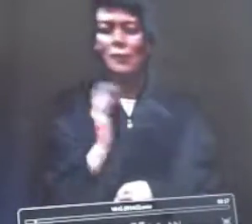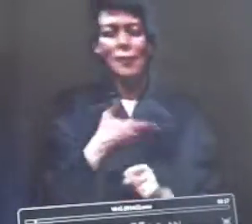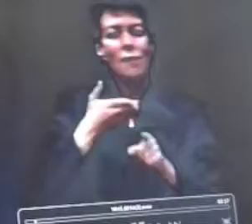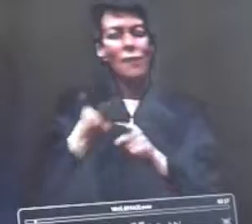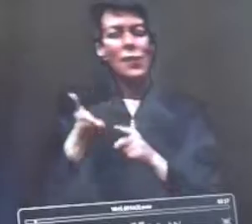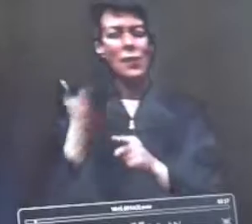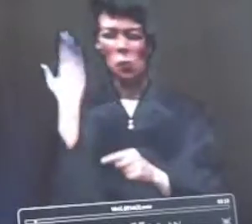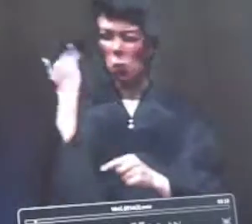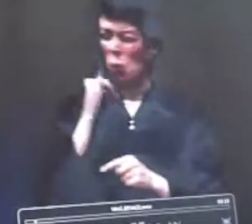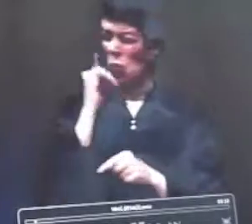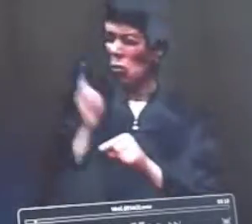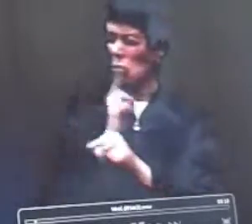If you look back in history,